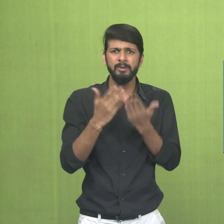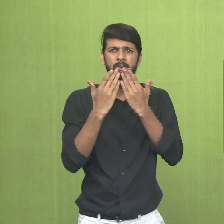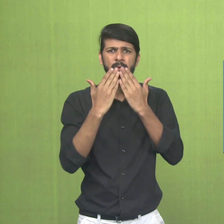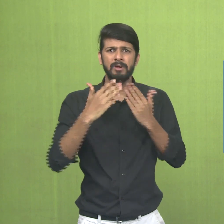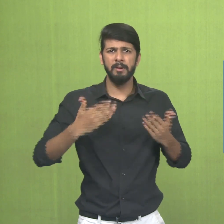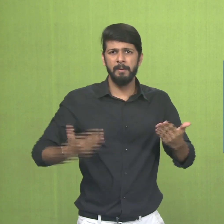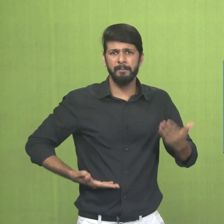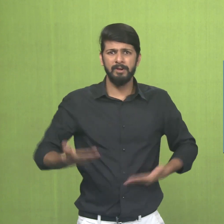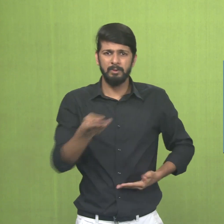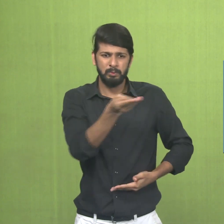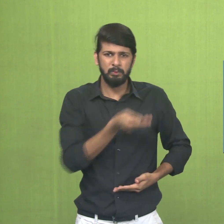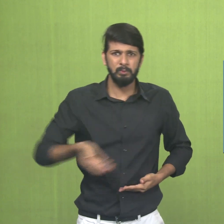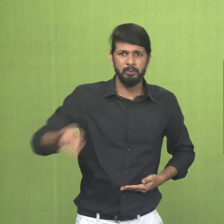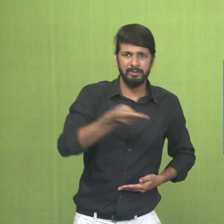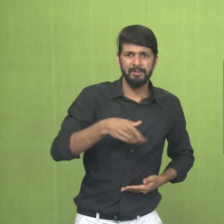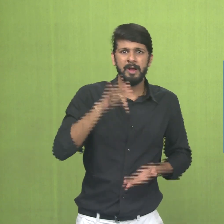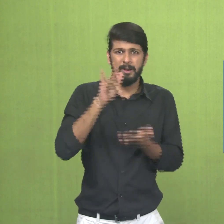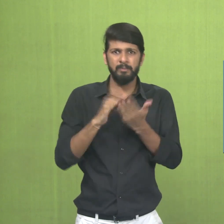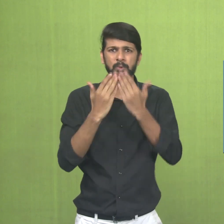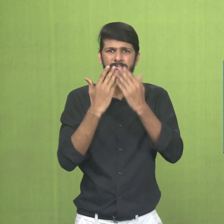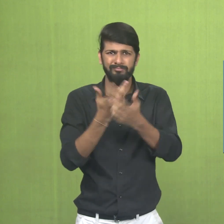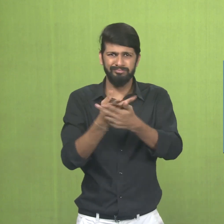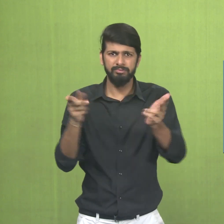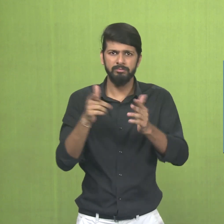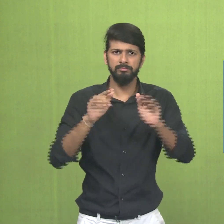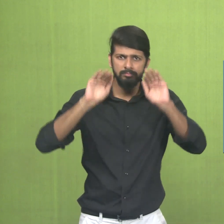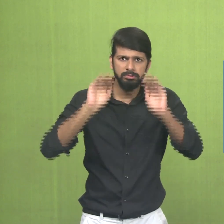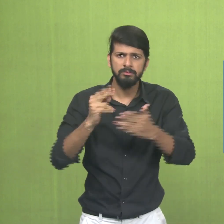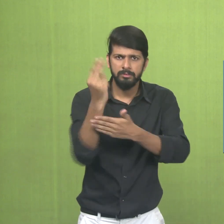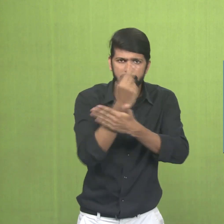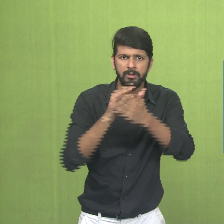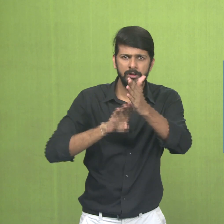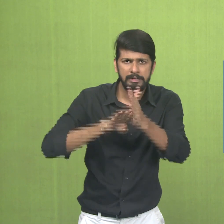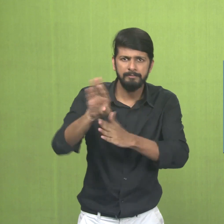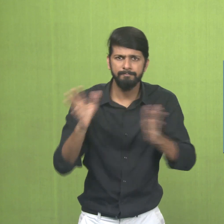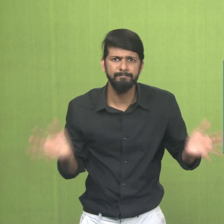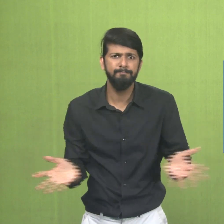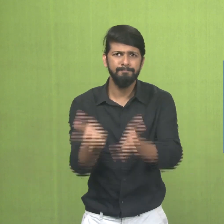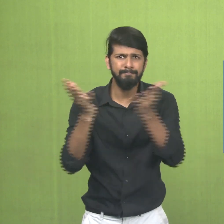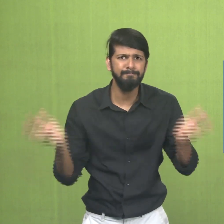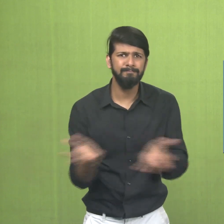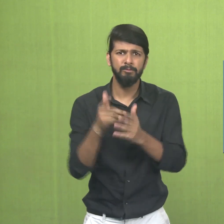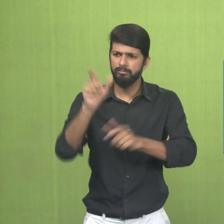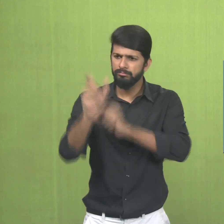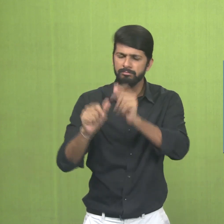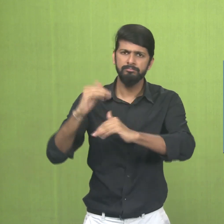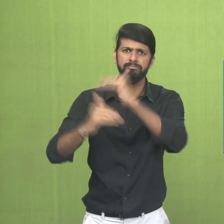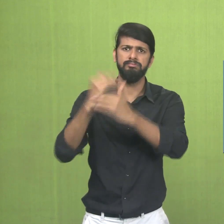the development of the Bengal school or the Bengal style of painting. It was through his support and